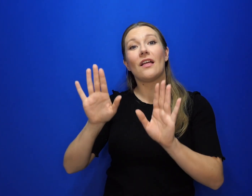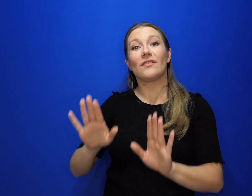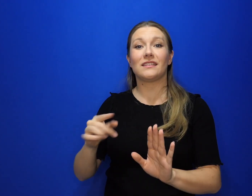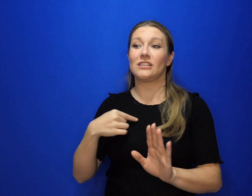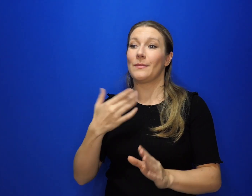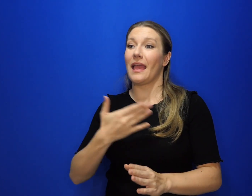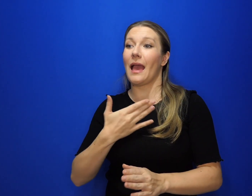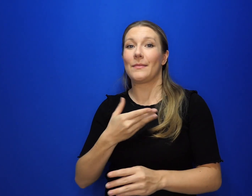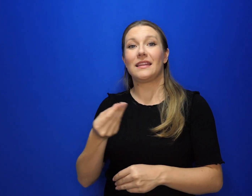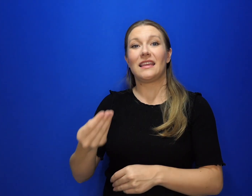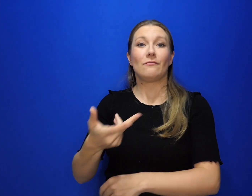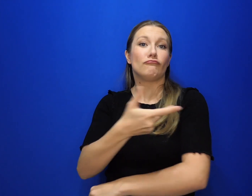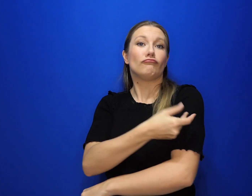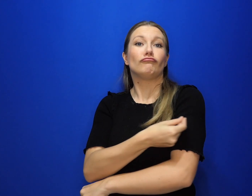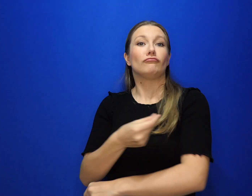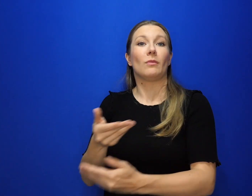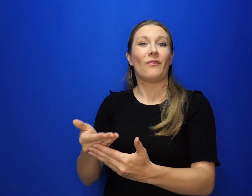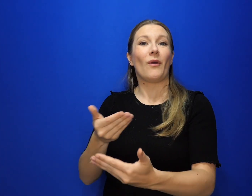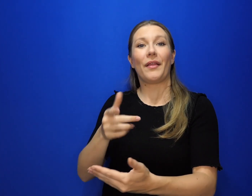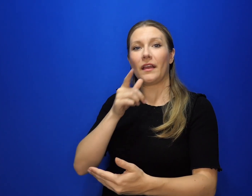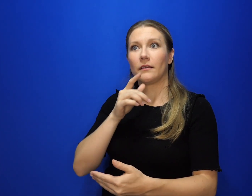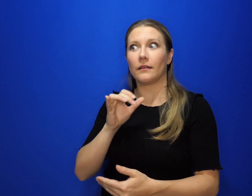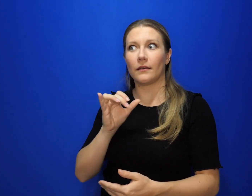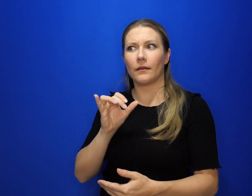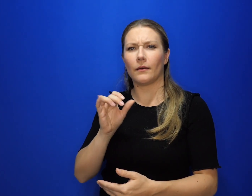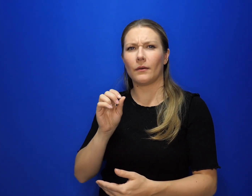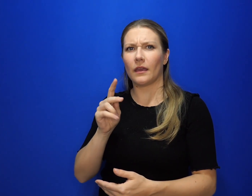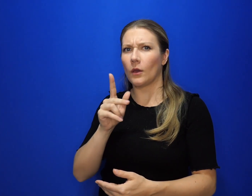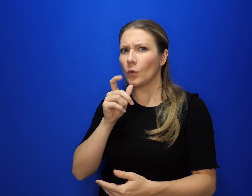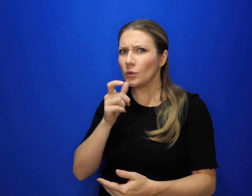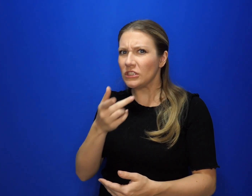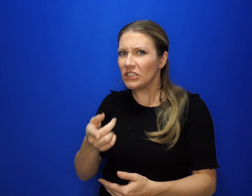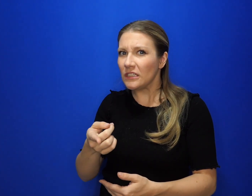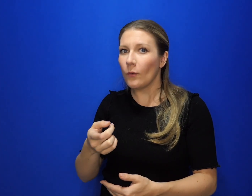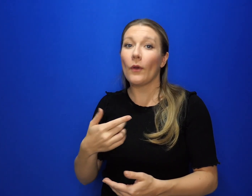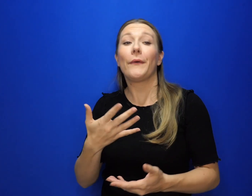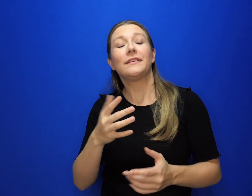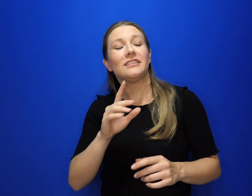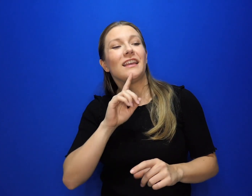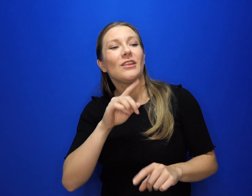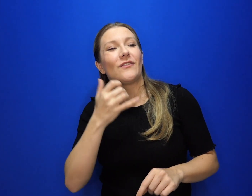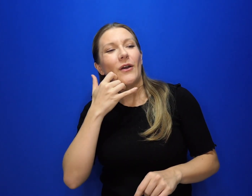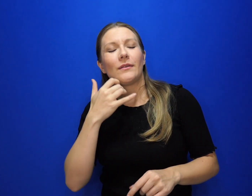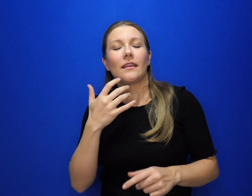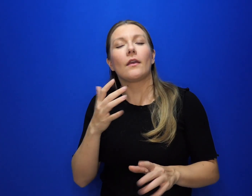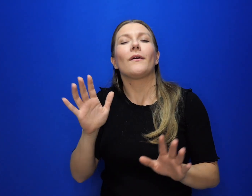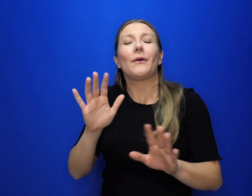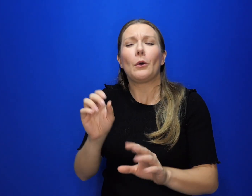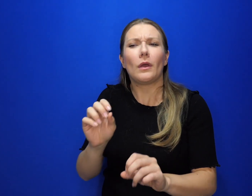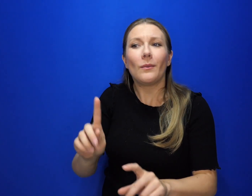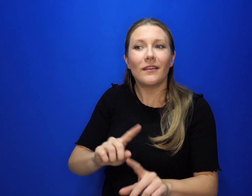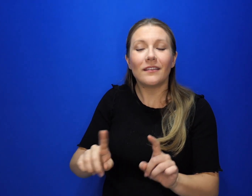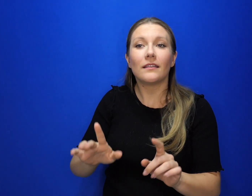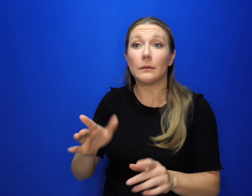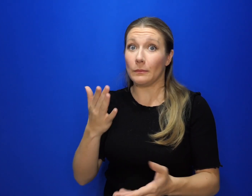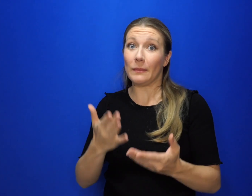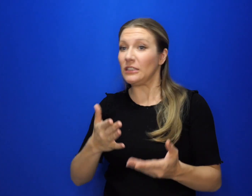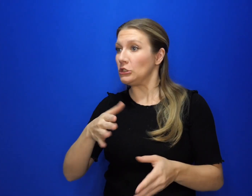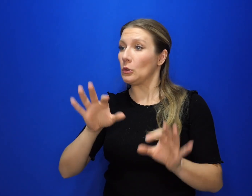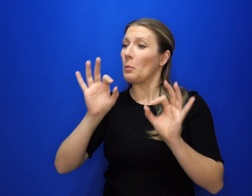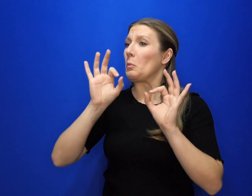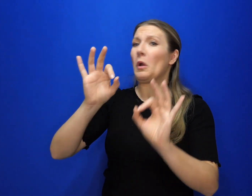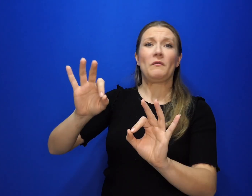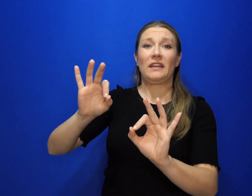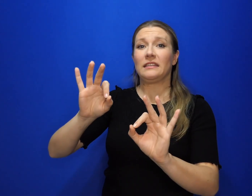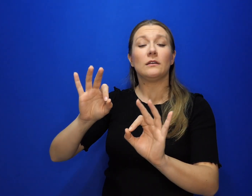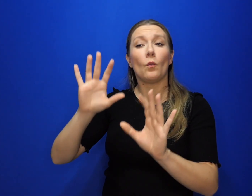lovely. She'd be happy to give your kid a shot you're like, okay, who's she? Well, she answers the phone, and and she might end up being a